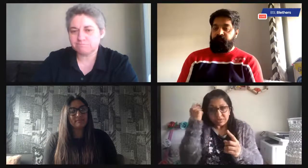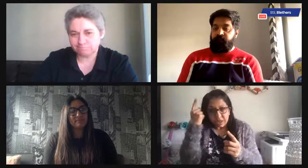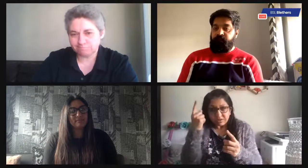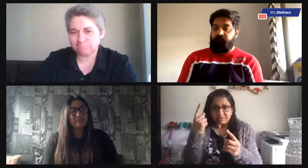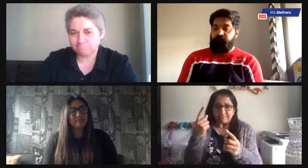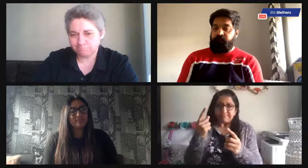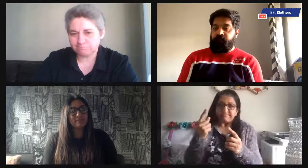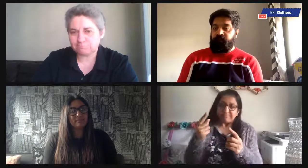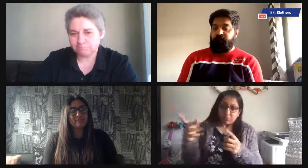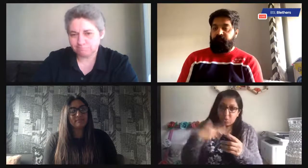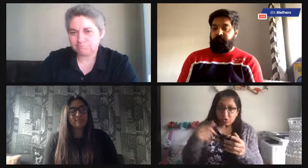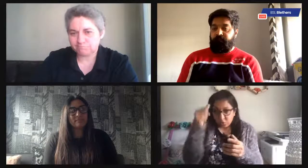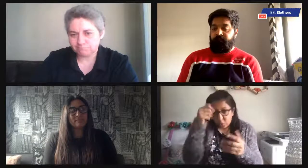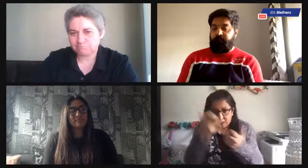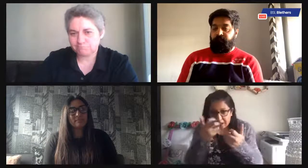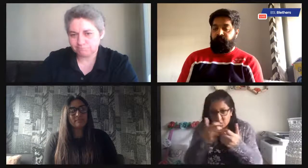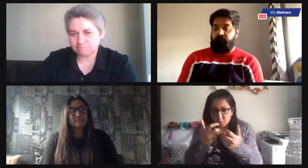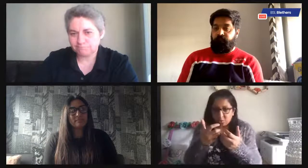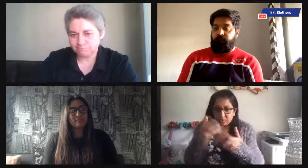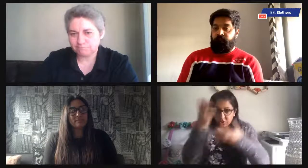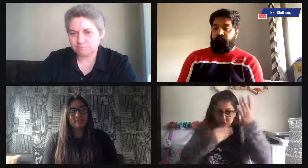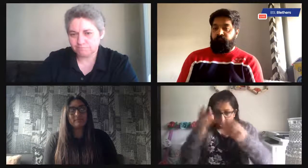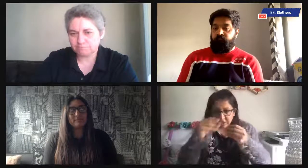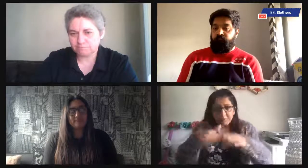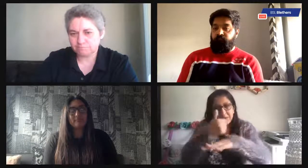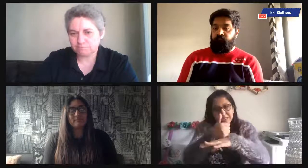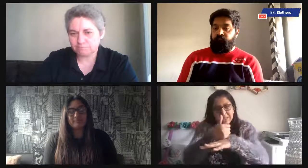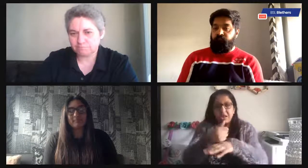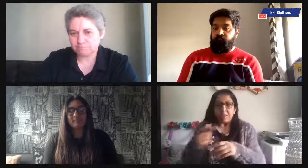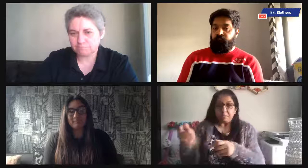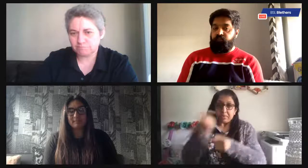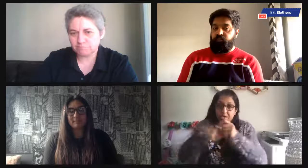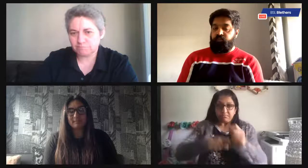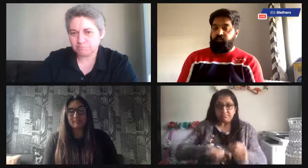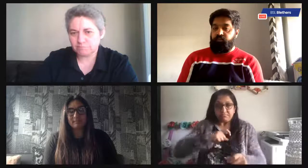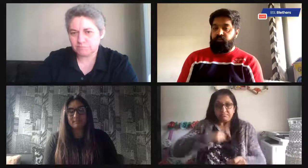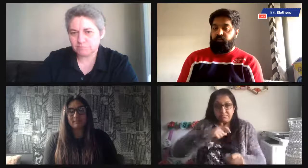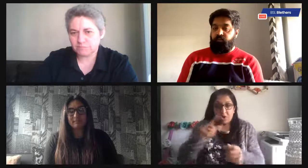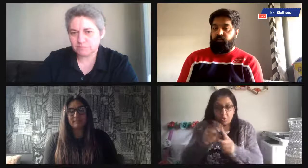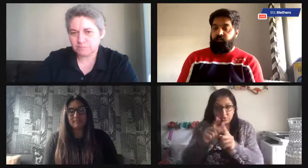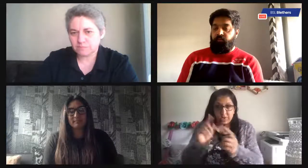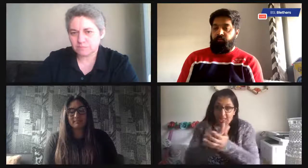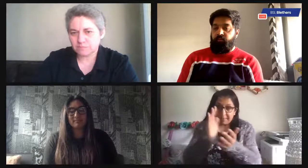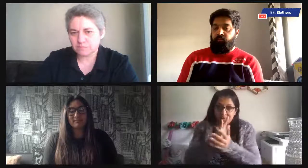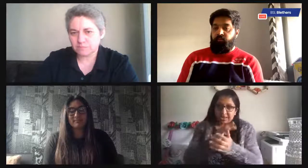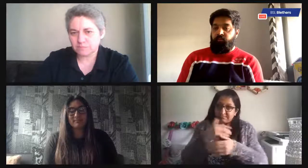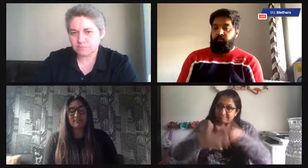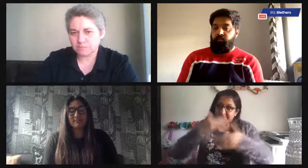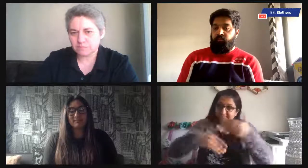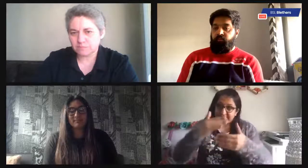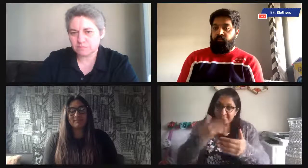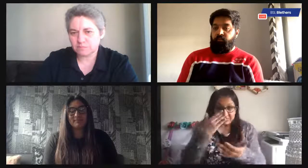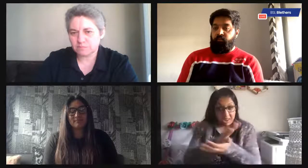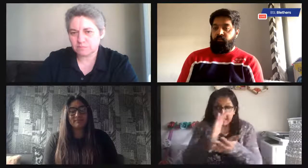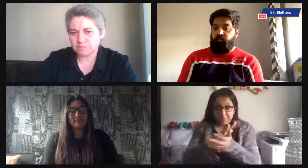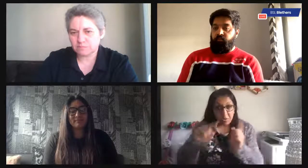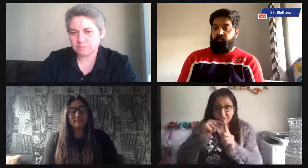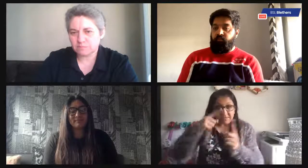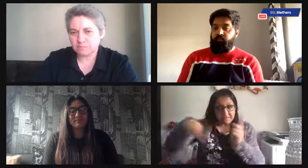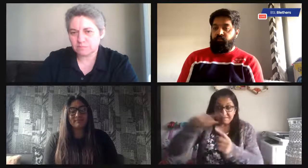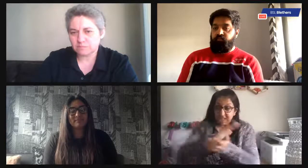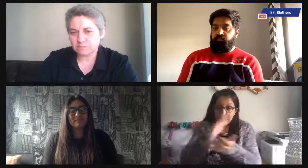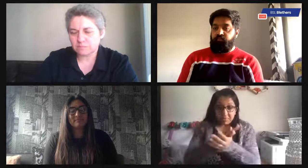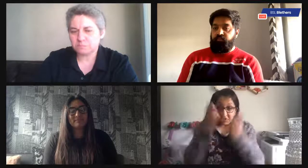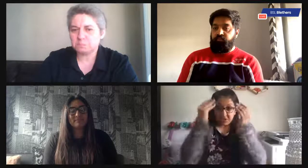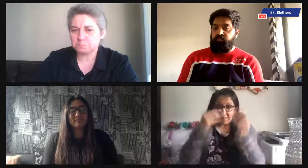the characteristics of English as well. So other people really wanted to learn English as well, and they were happy to